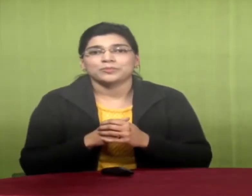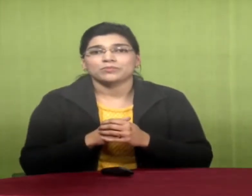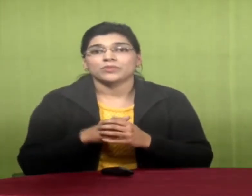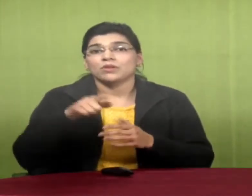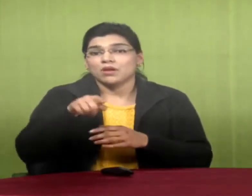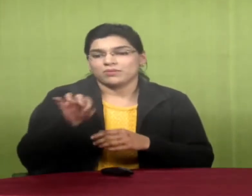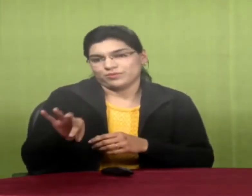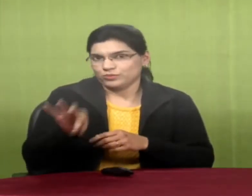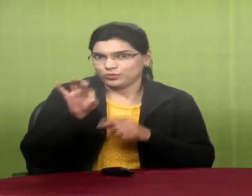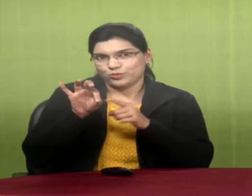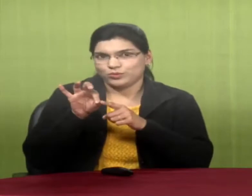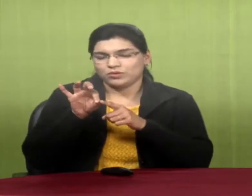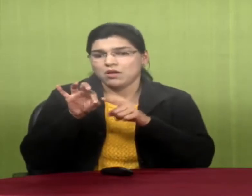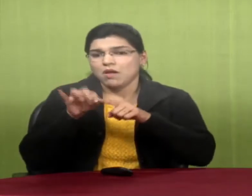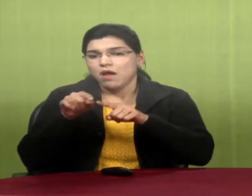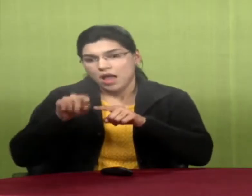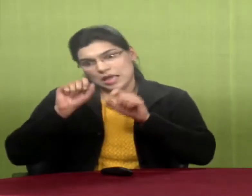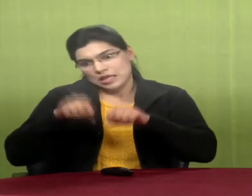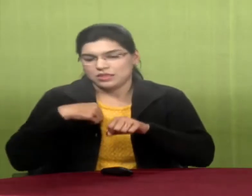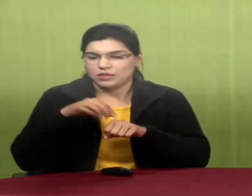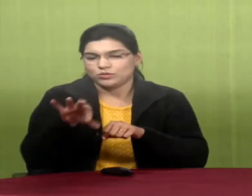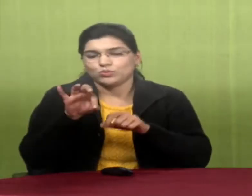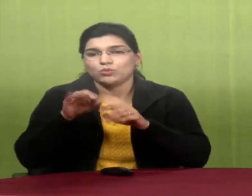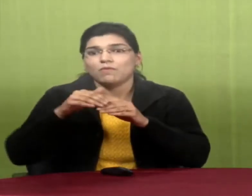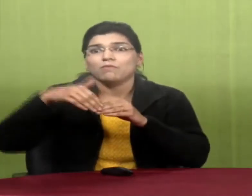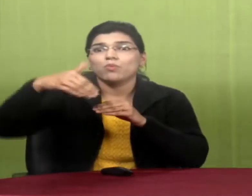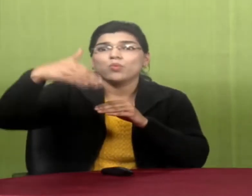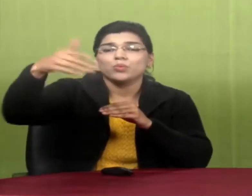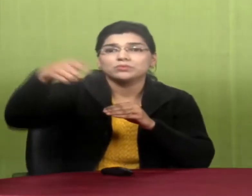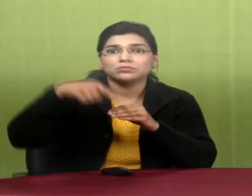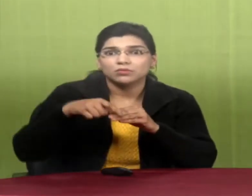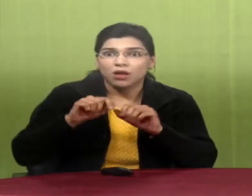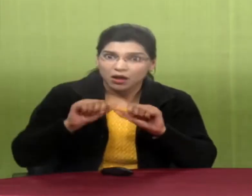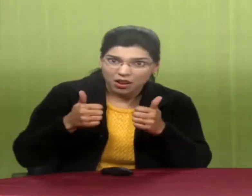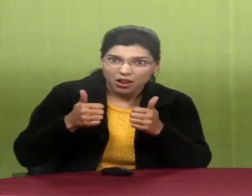Was it because you didn't know what your choice would lead you to?